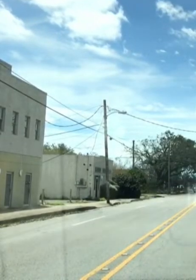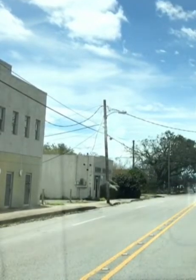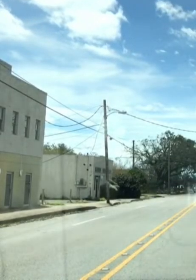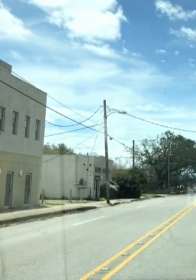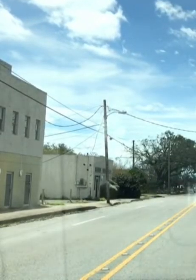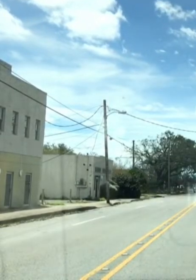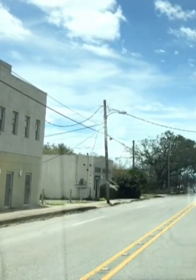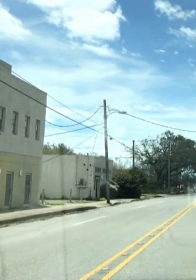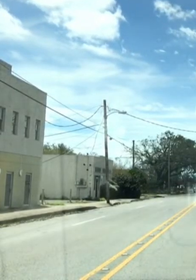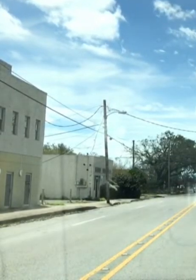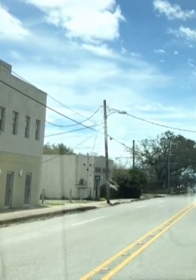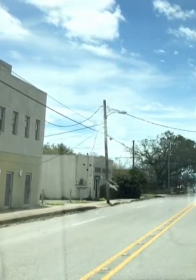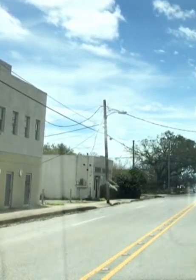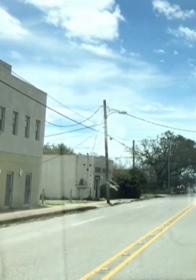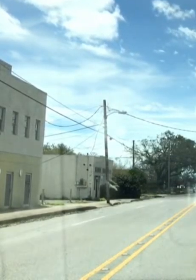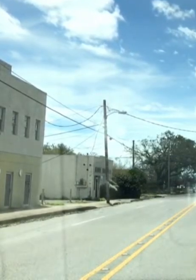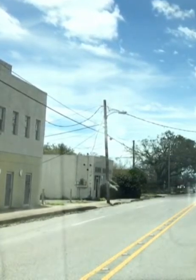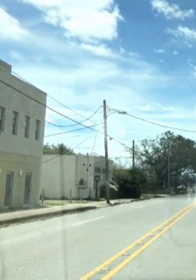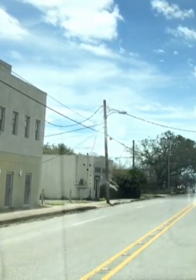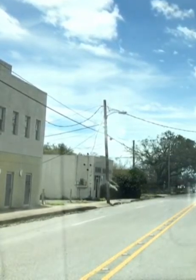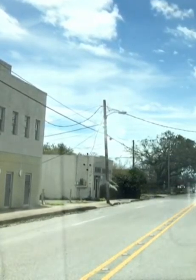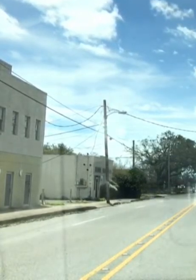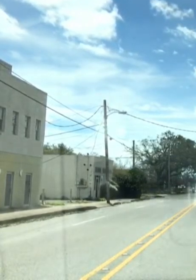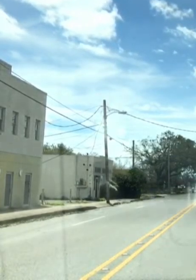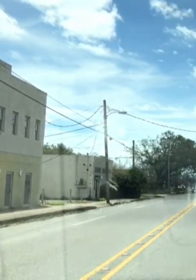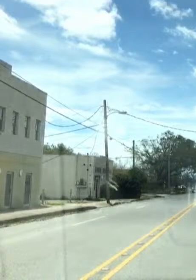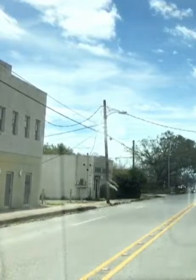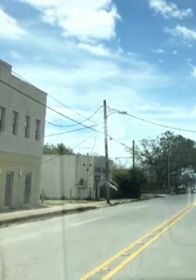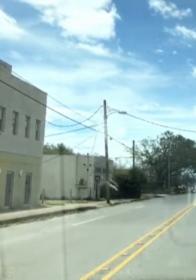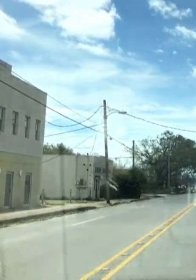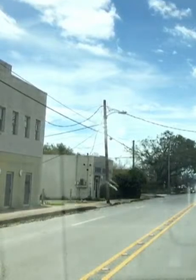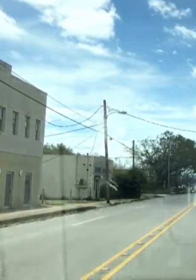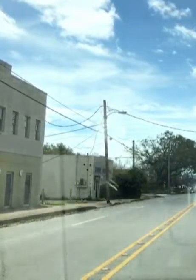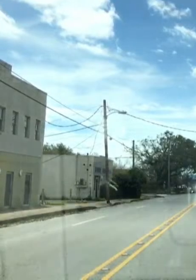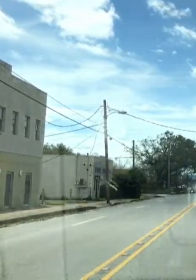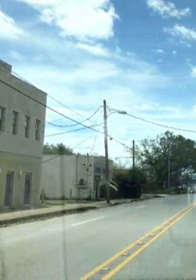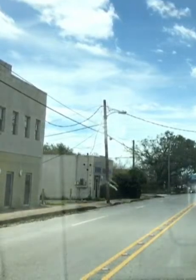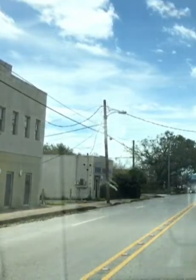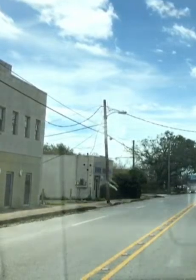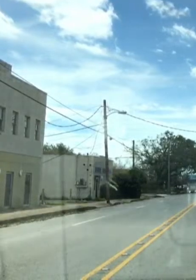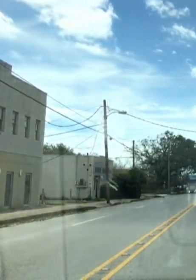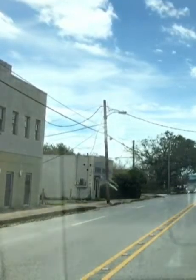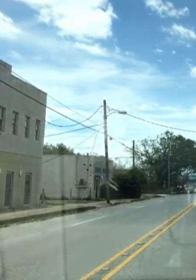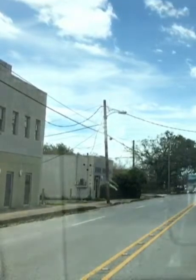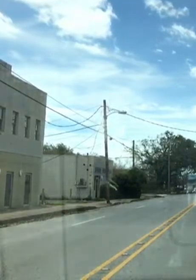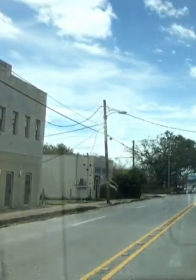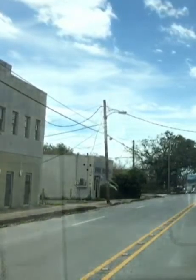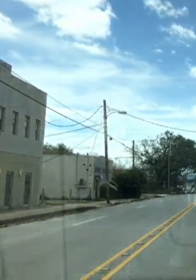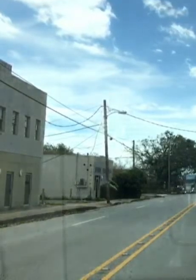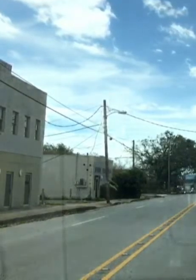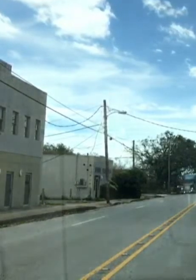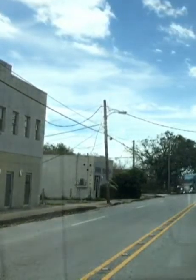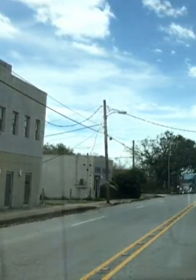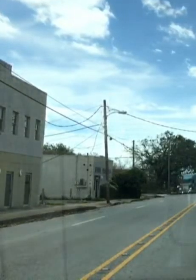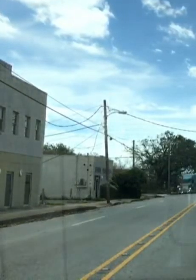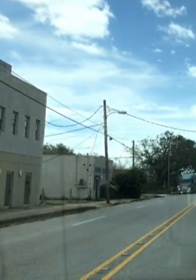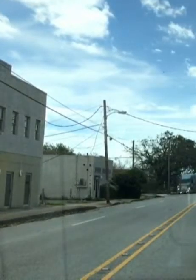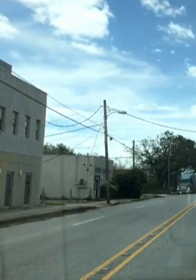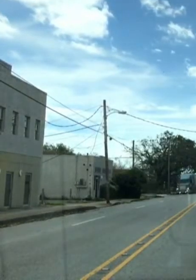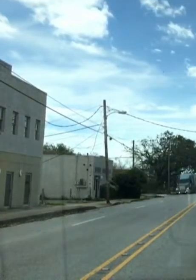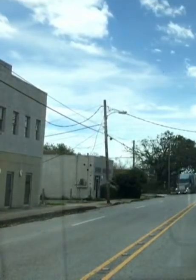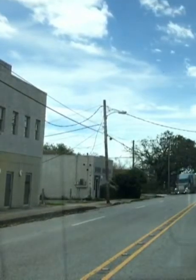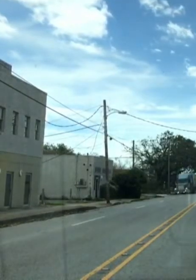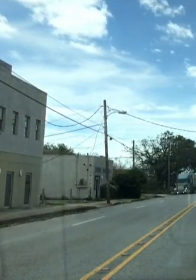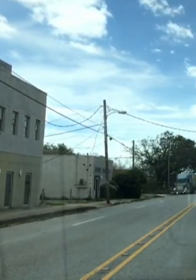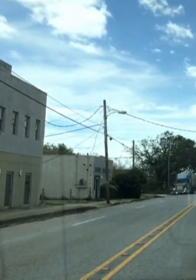disaster. And at least right now you can actually drive through some areas, which would not be the case with a major